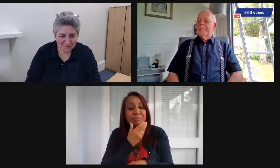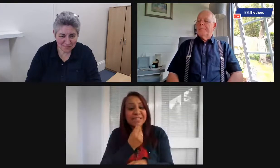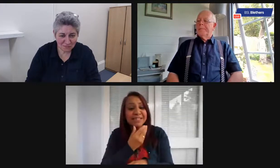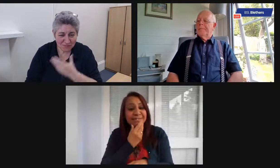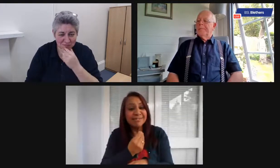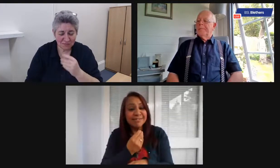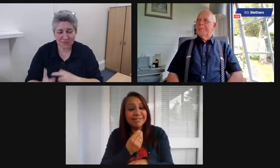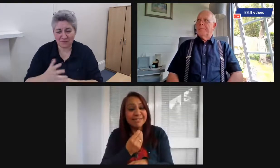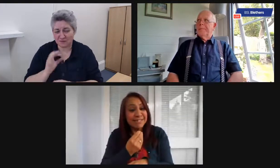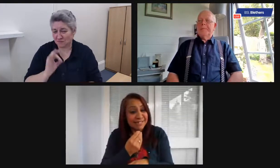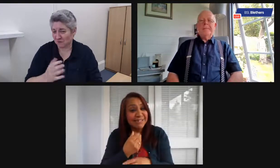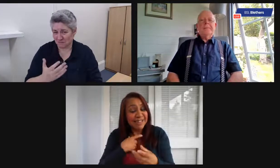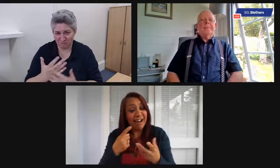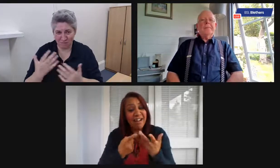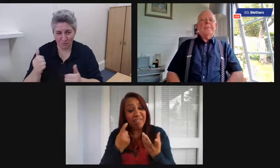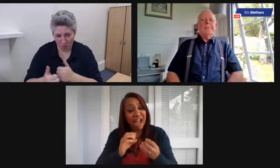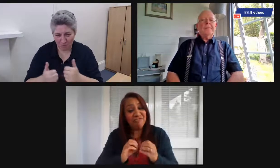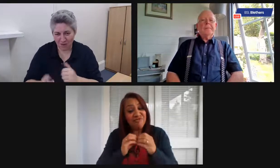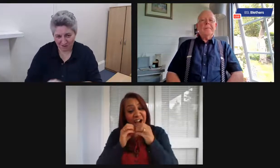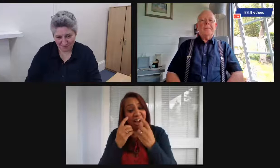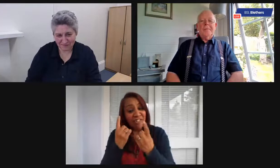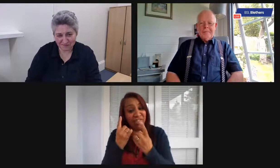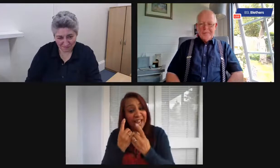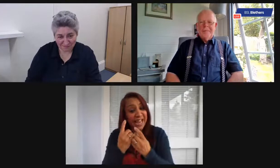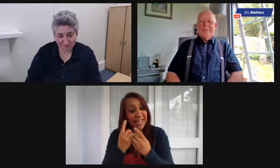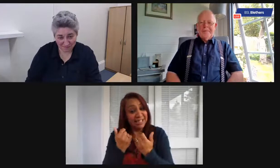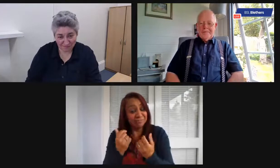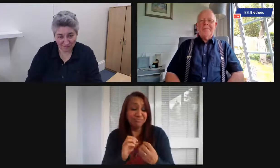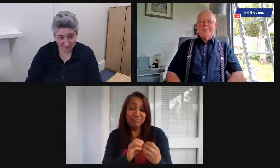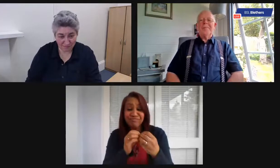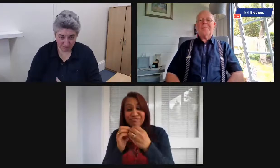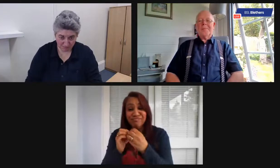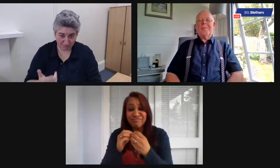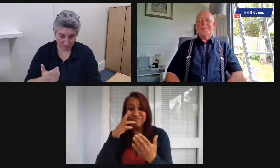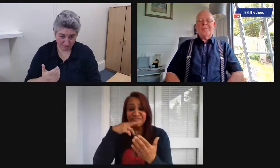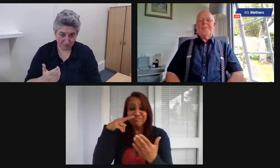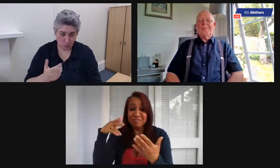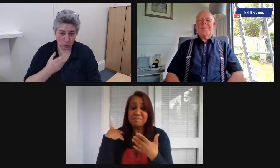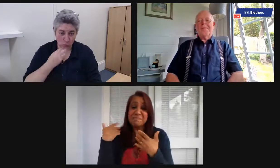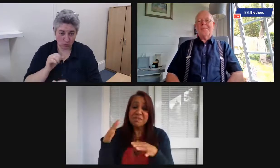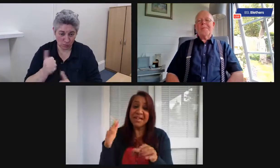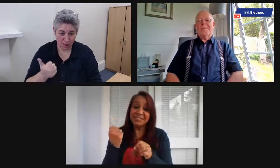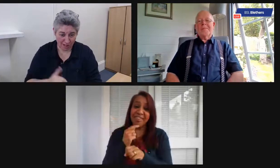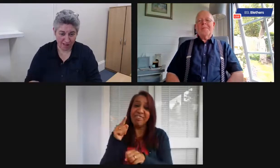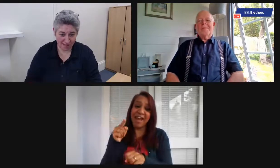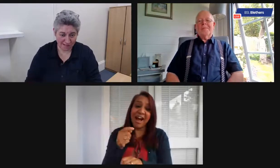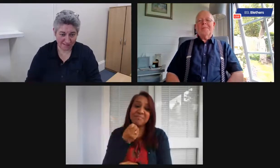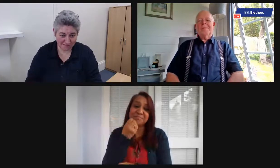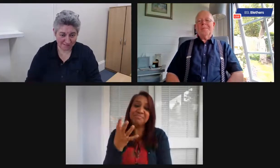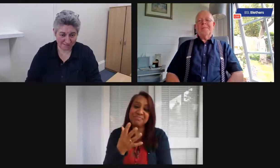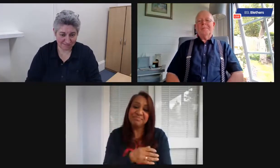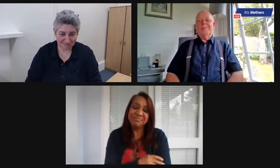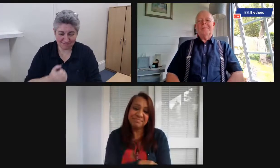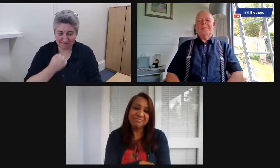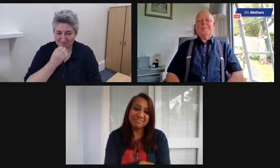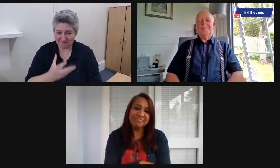gold for Christmas. So there's something else that you can do. You can have the things in nature